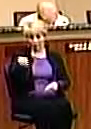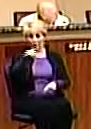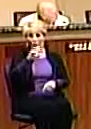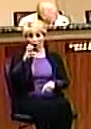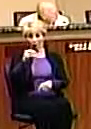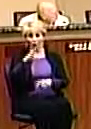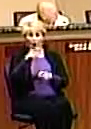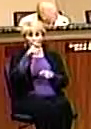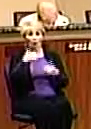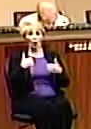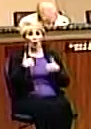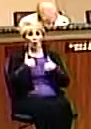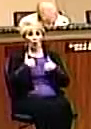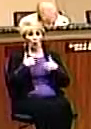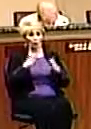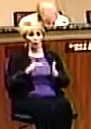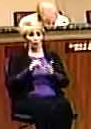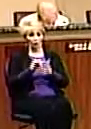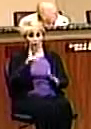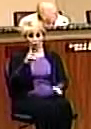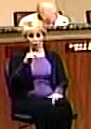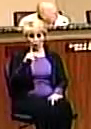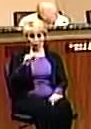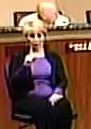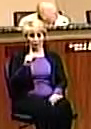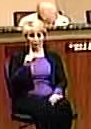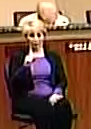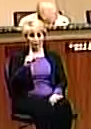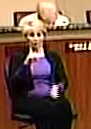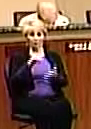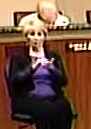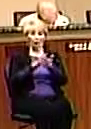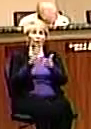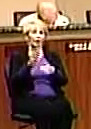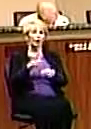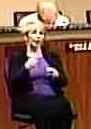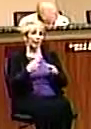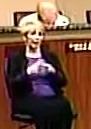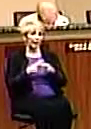Is for the owner of the units to